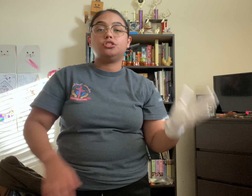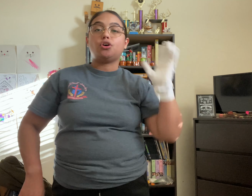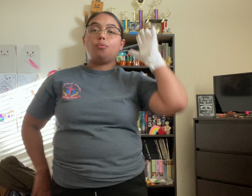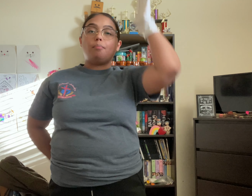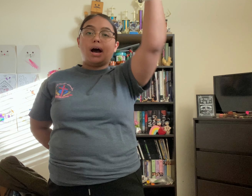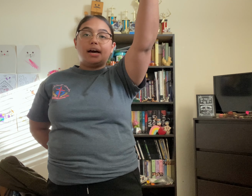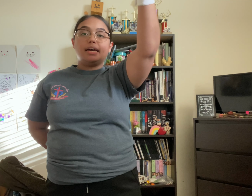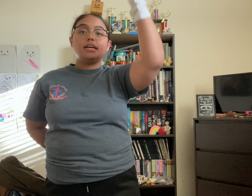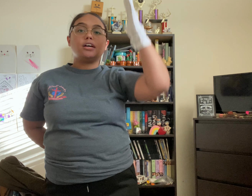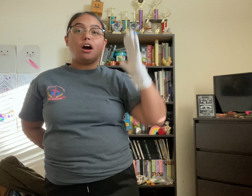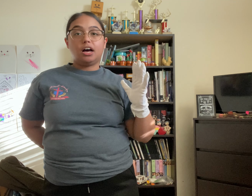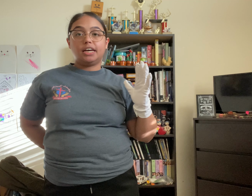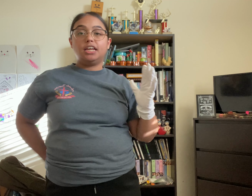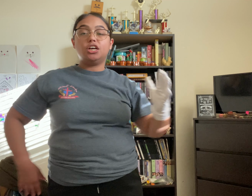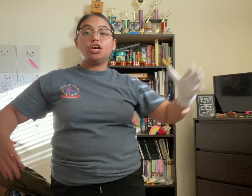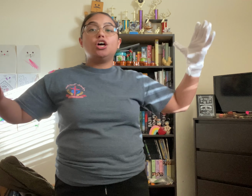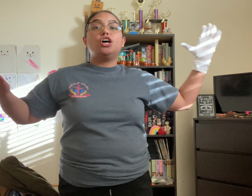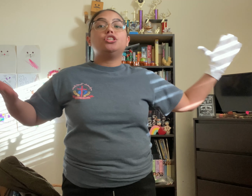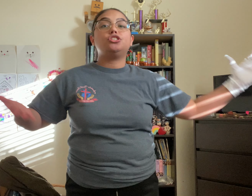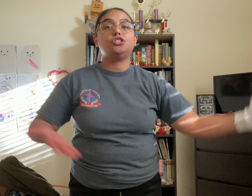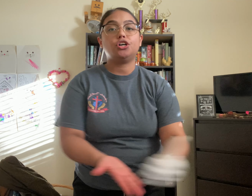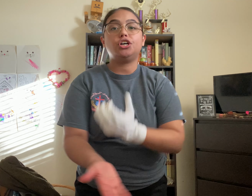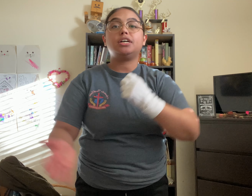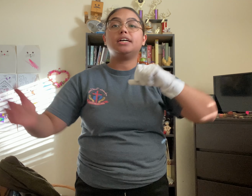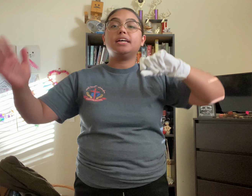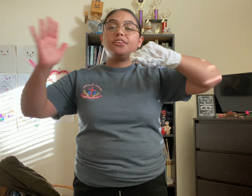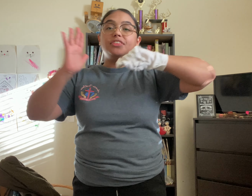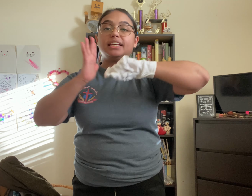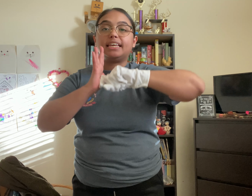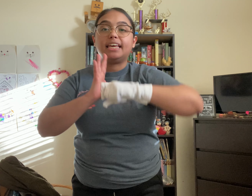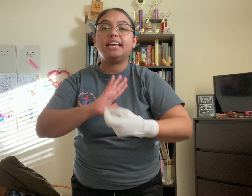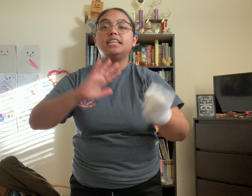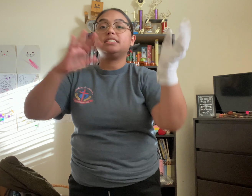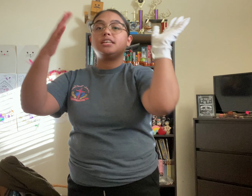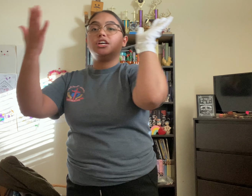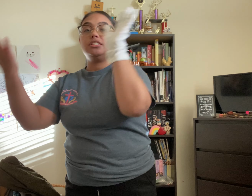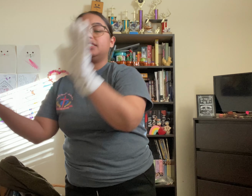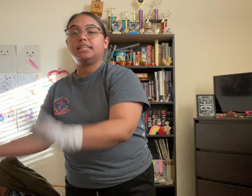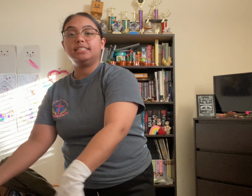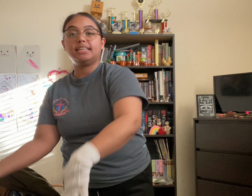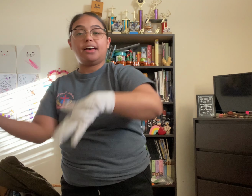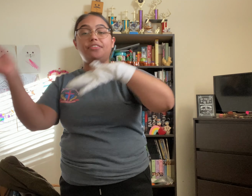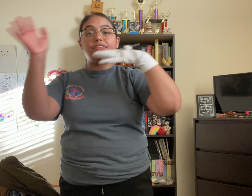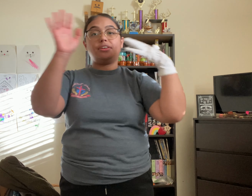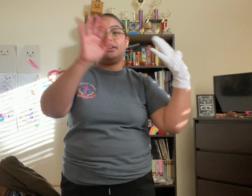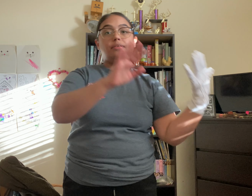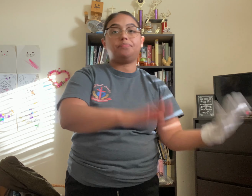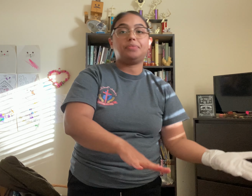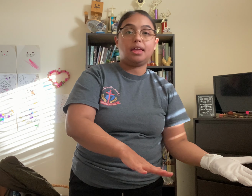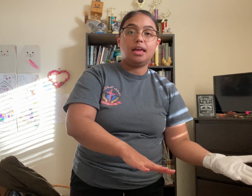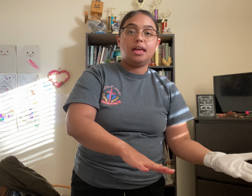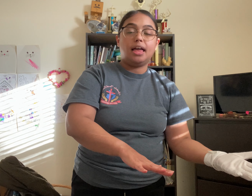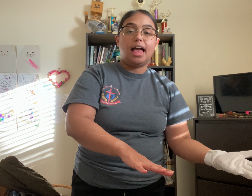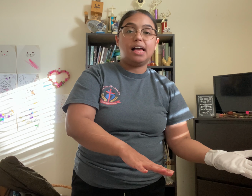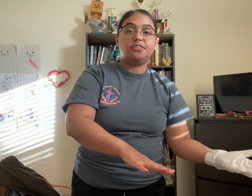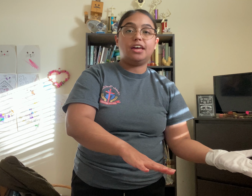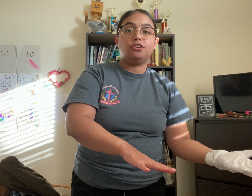So my God took the keys to death. And then